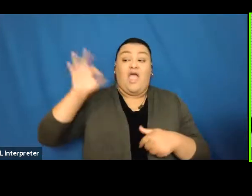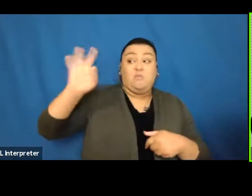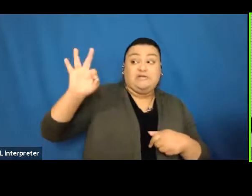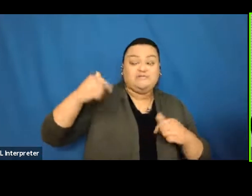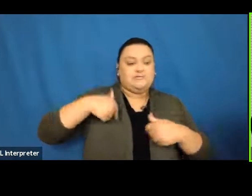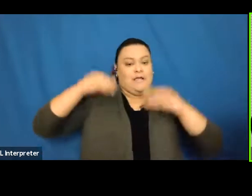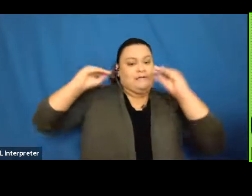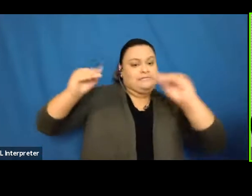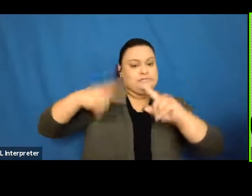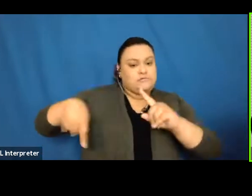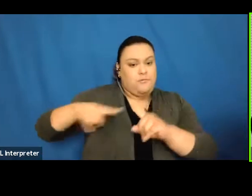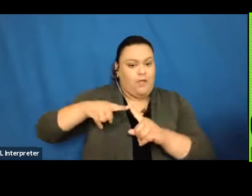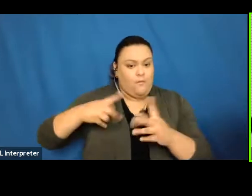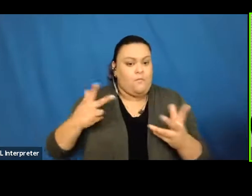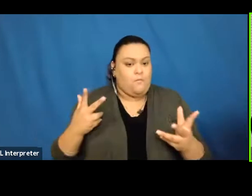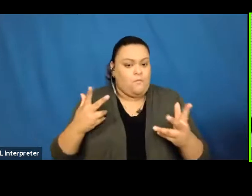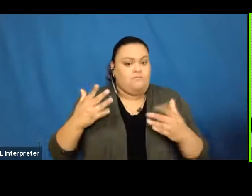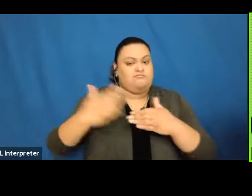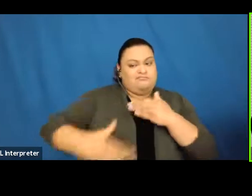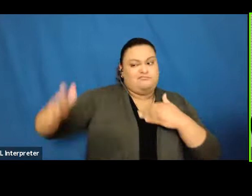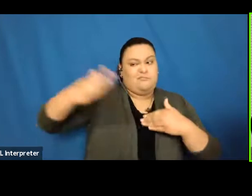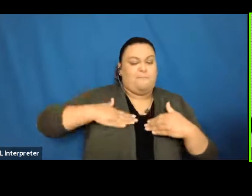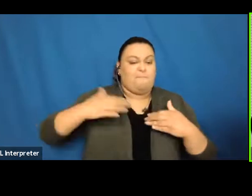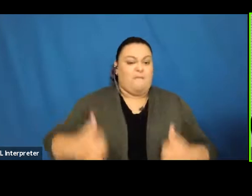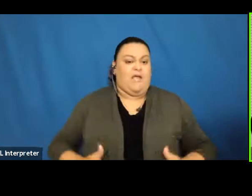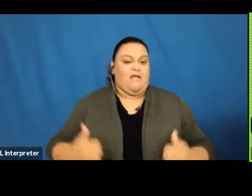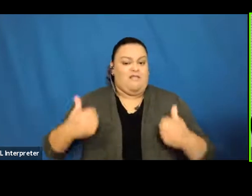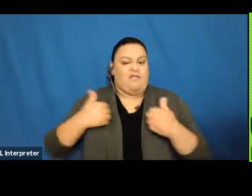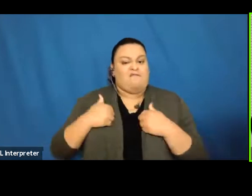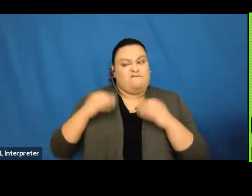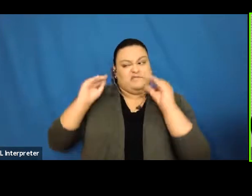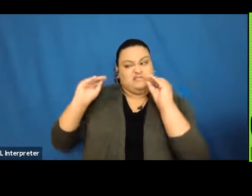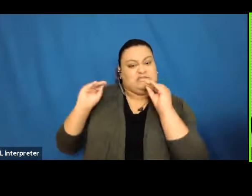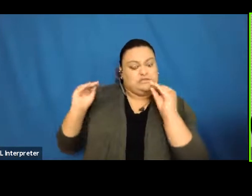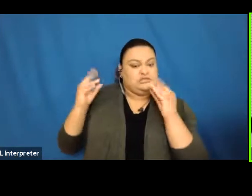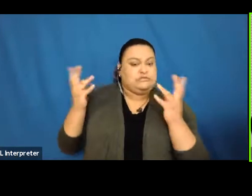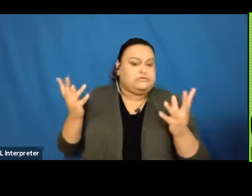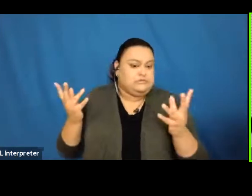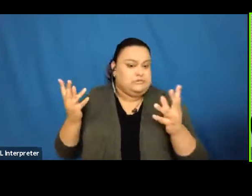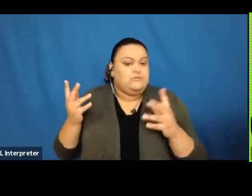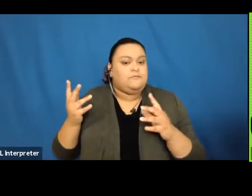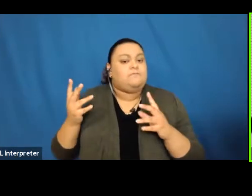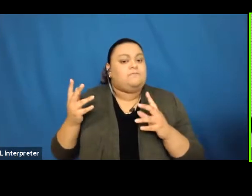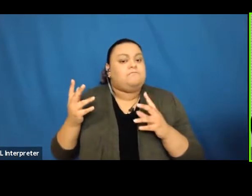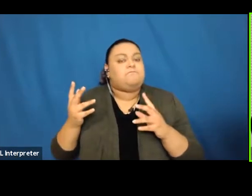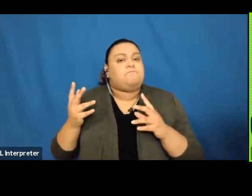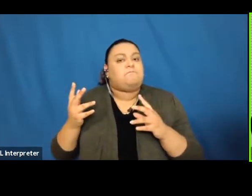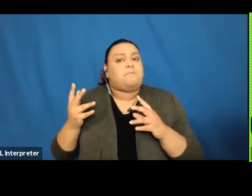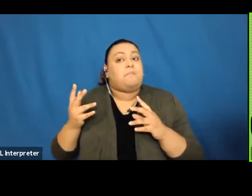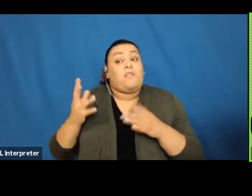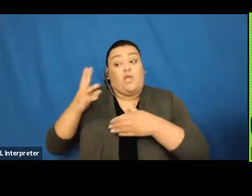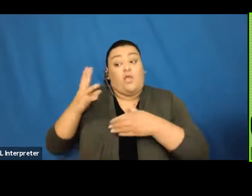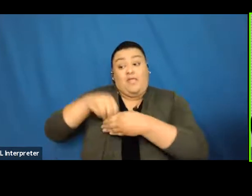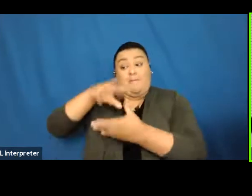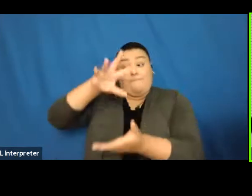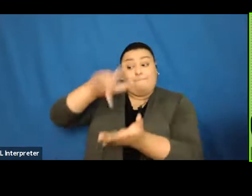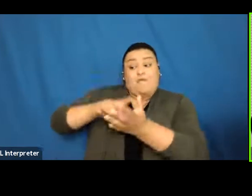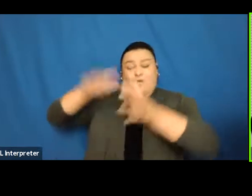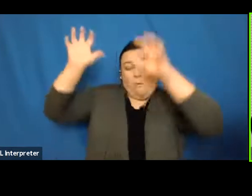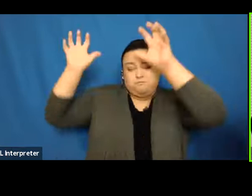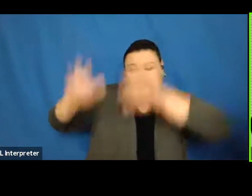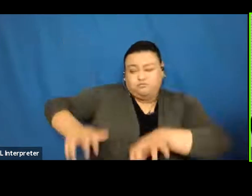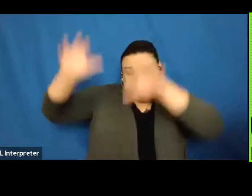about all my career in teaching. And that is that in the midst of the storm, life is